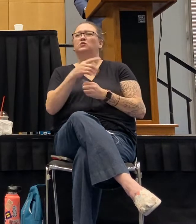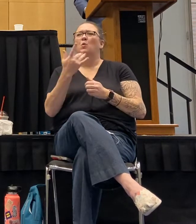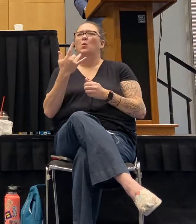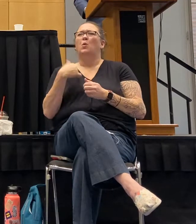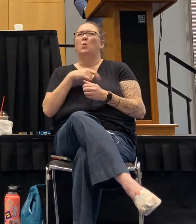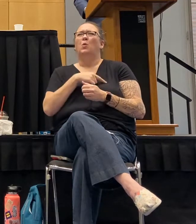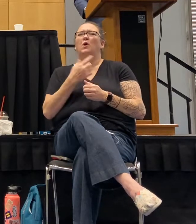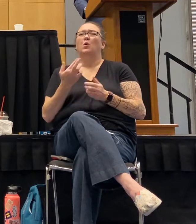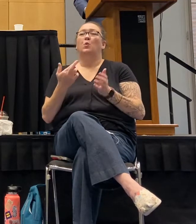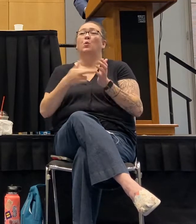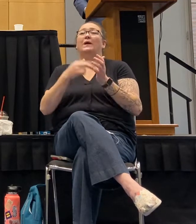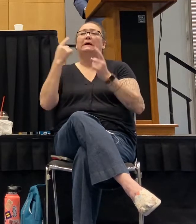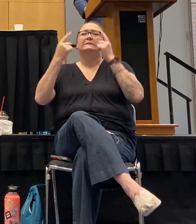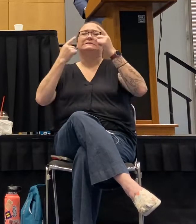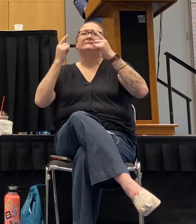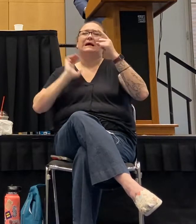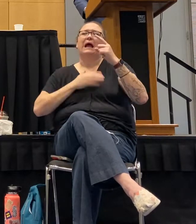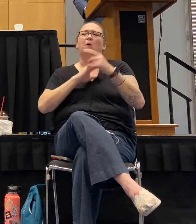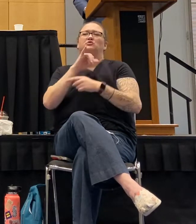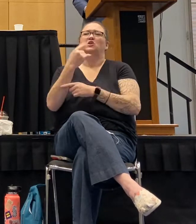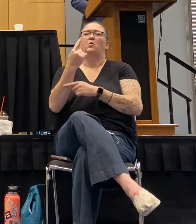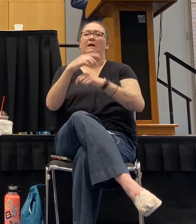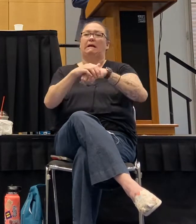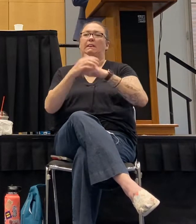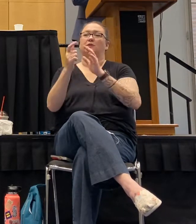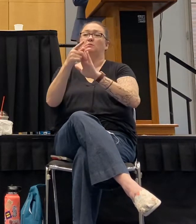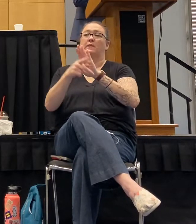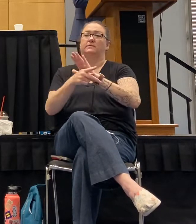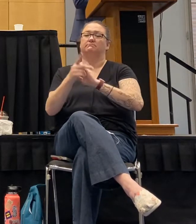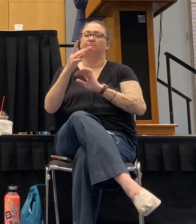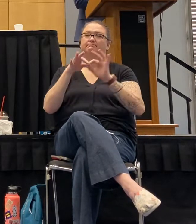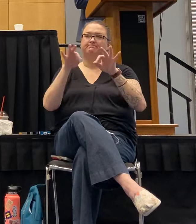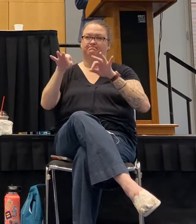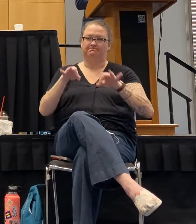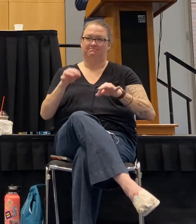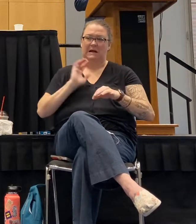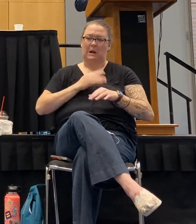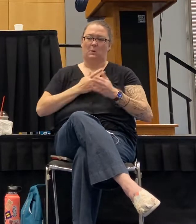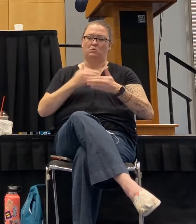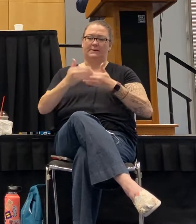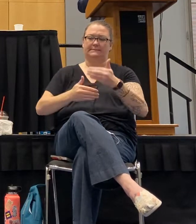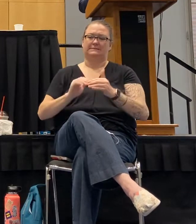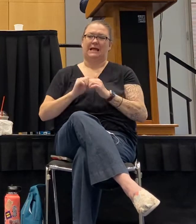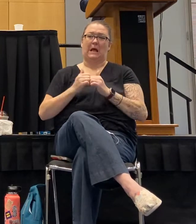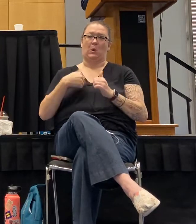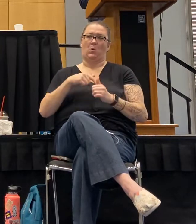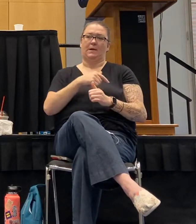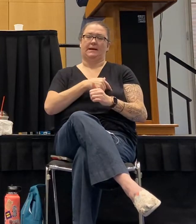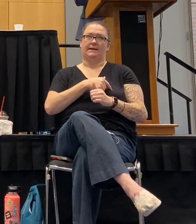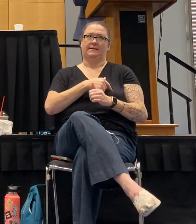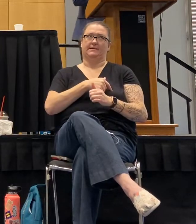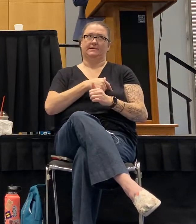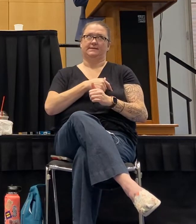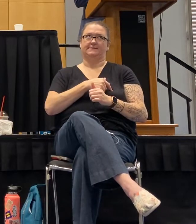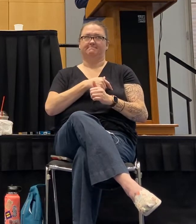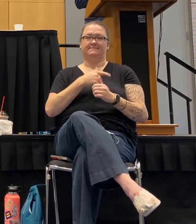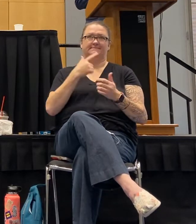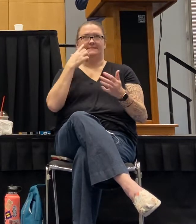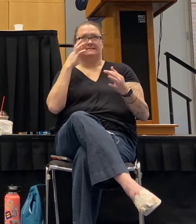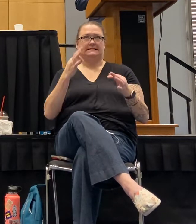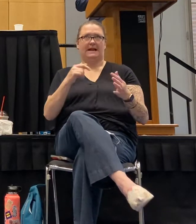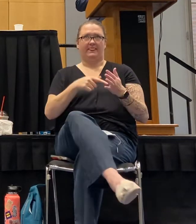we reconsidered our J1 English policy. So let me tell you a little bit about our process and how we had navigated